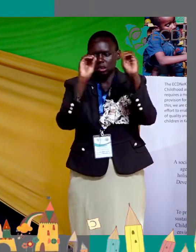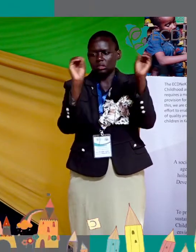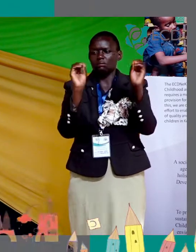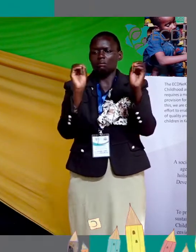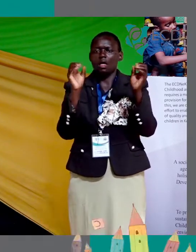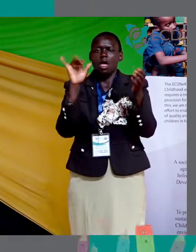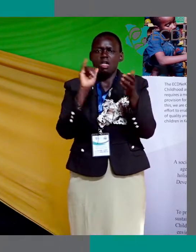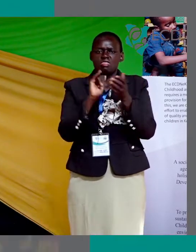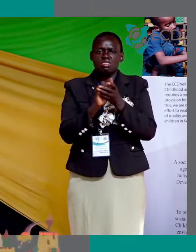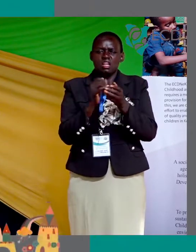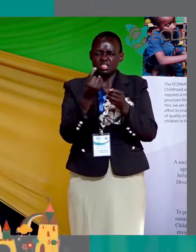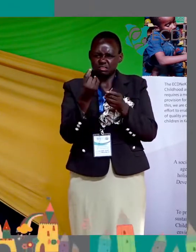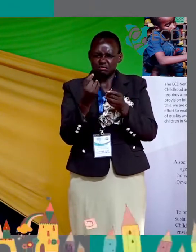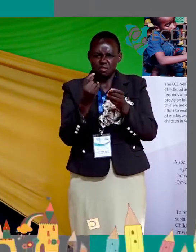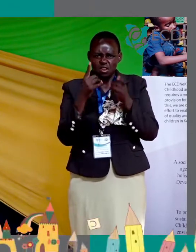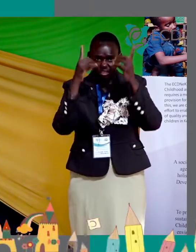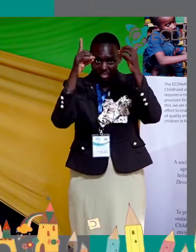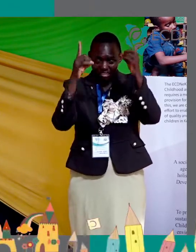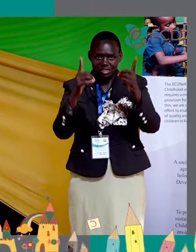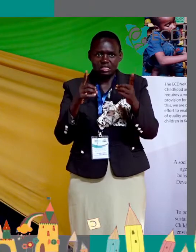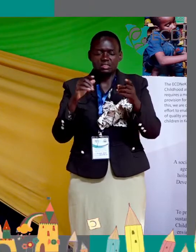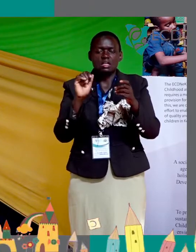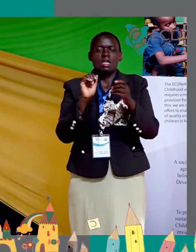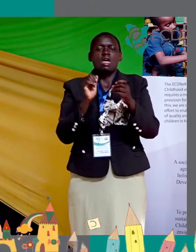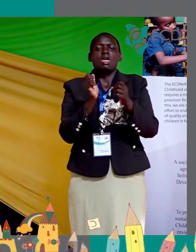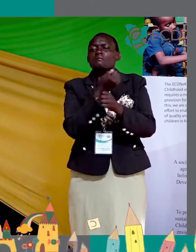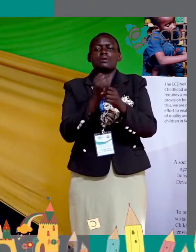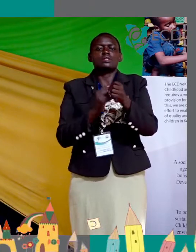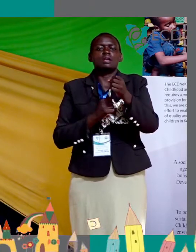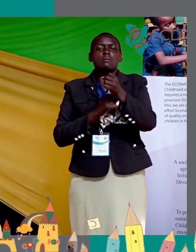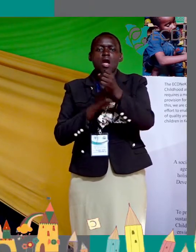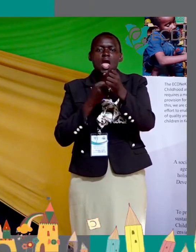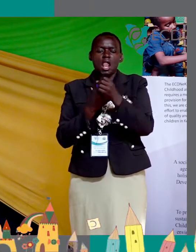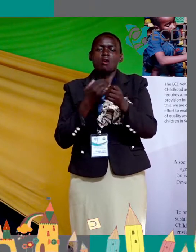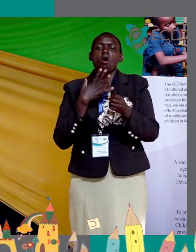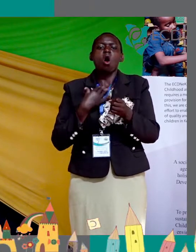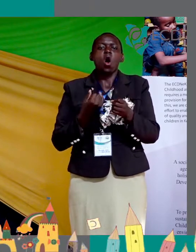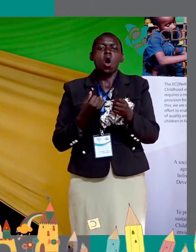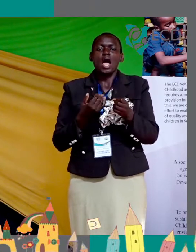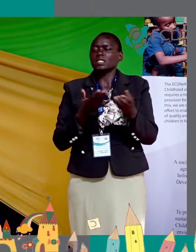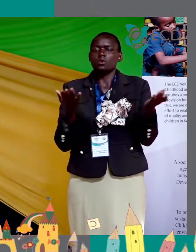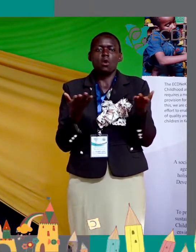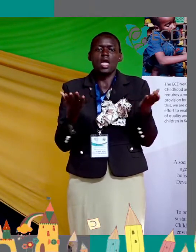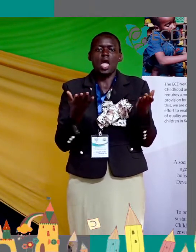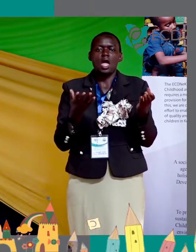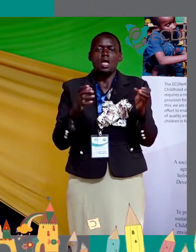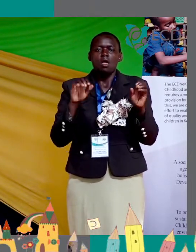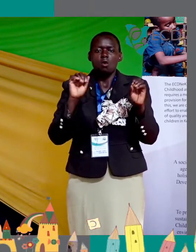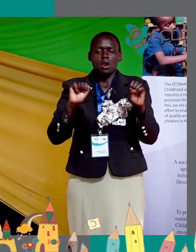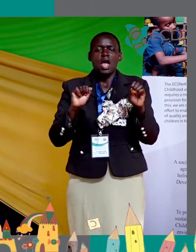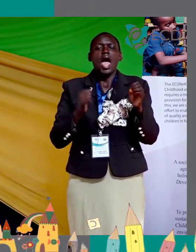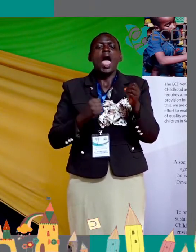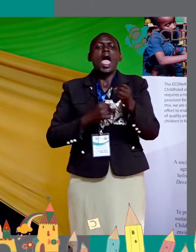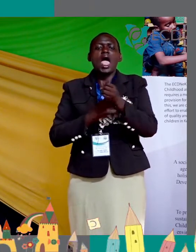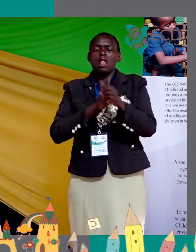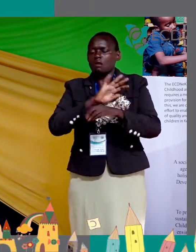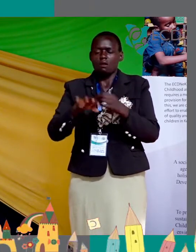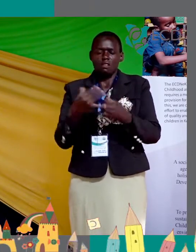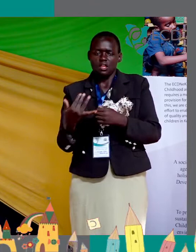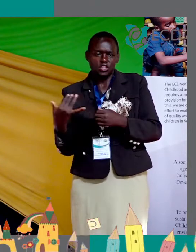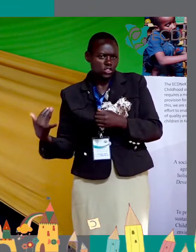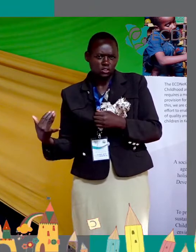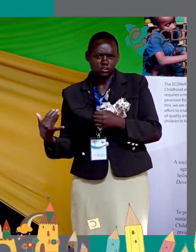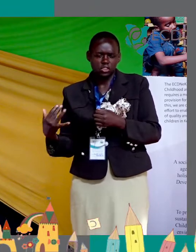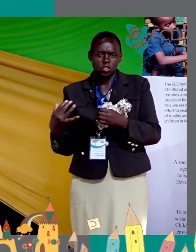And that small success you have got cannot help us. We want a situation where we can help all our children